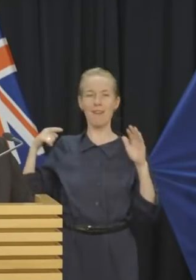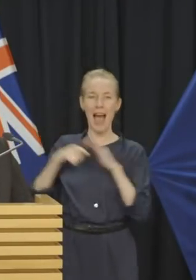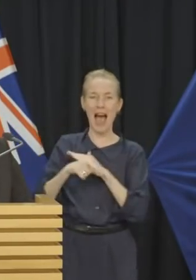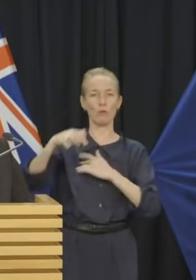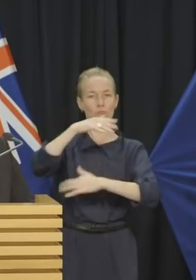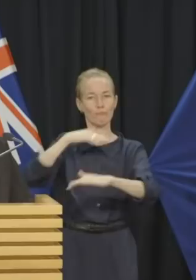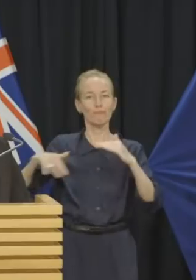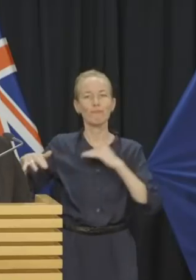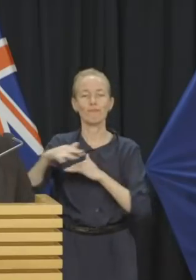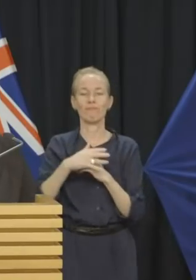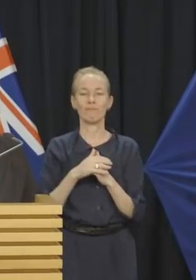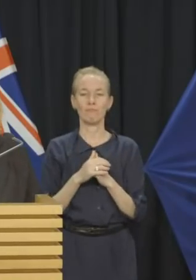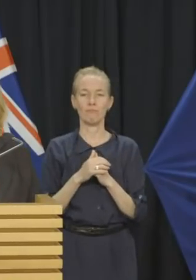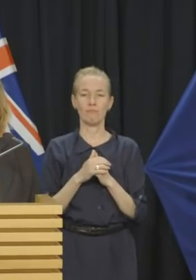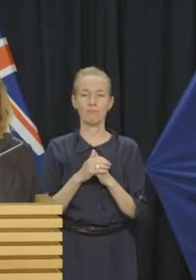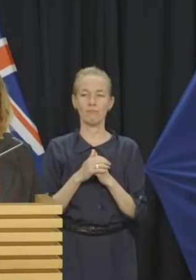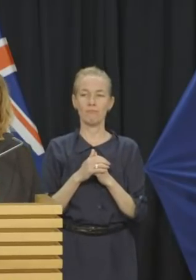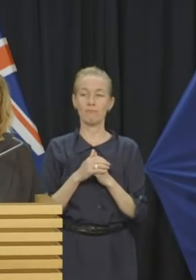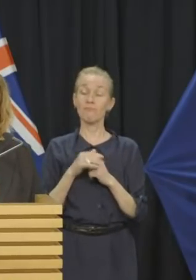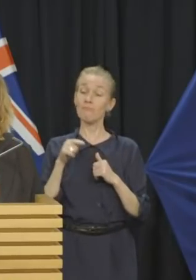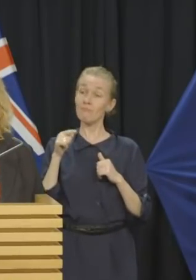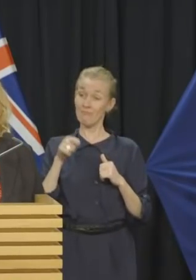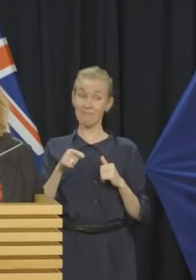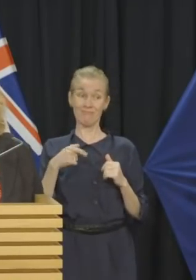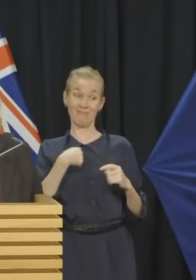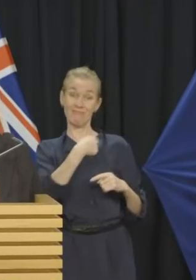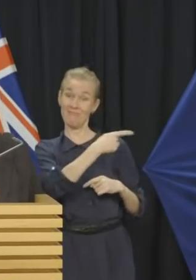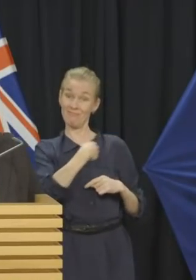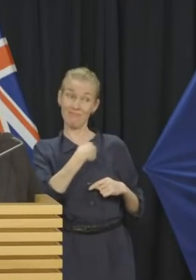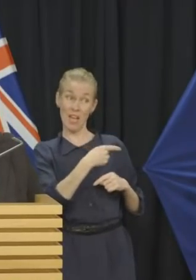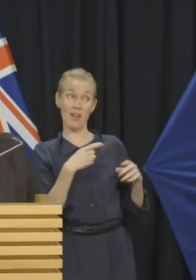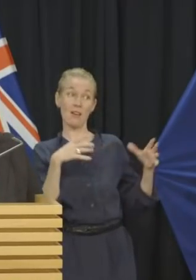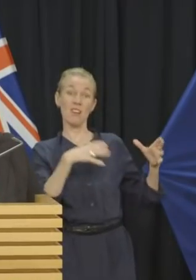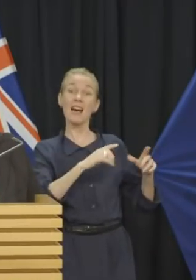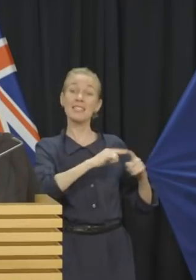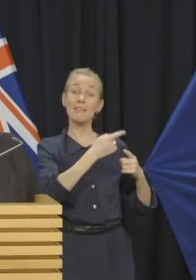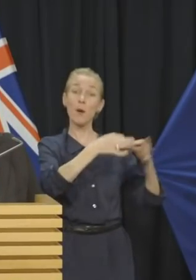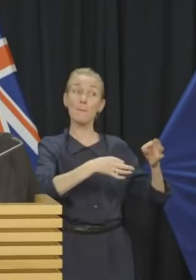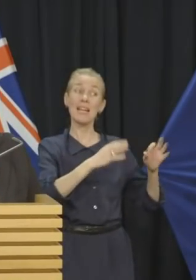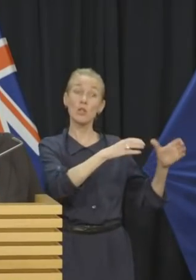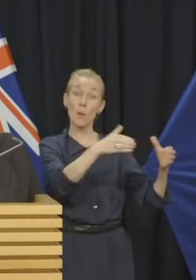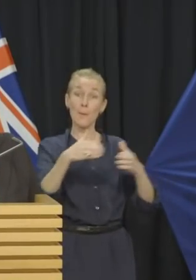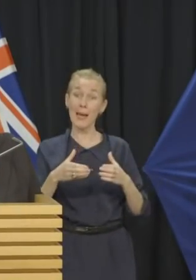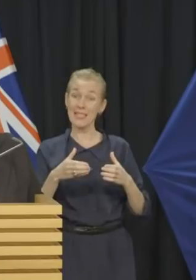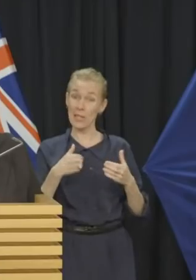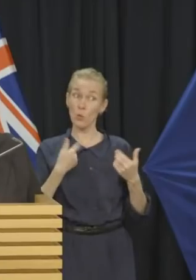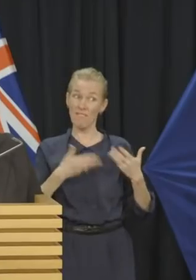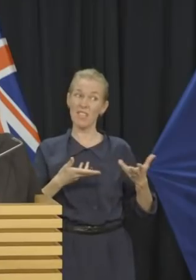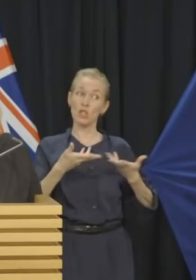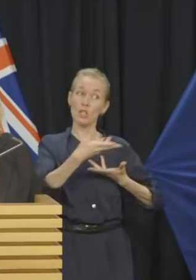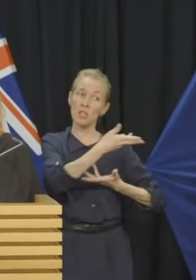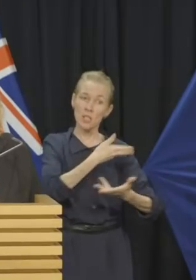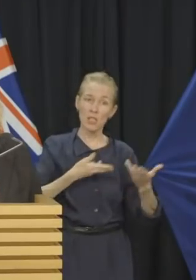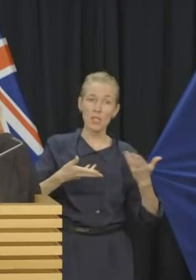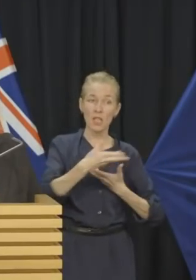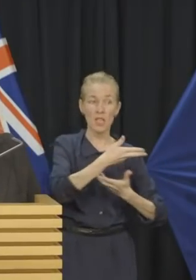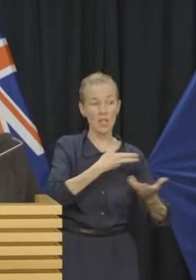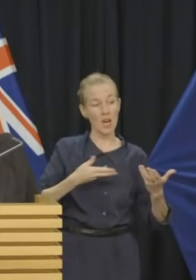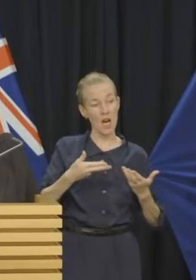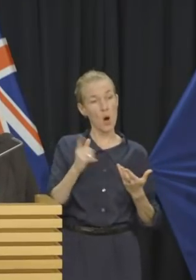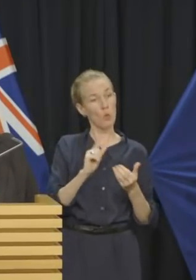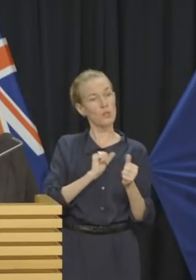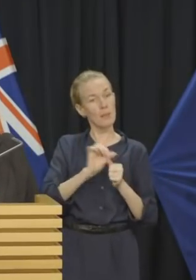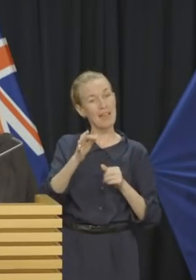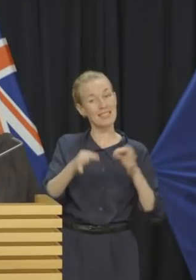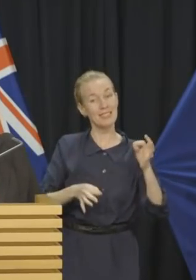any concessions? Look, this was an agreement that we talked about across all parties of government. From a legal and